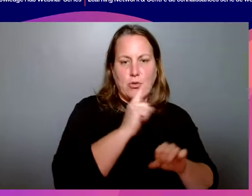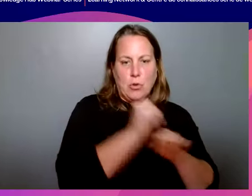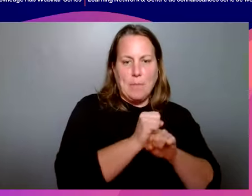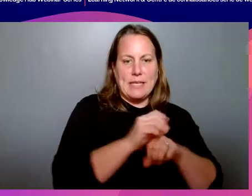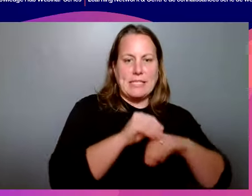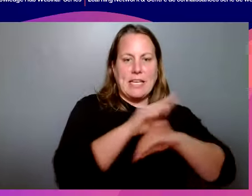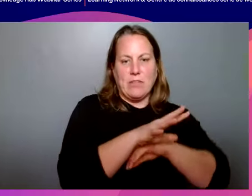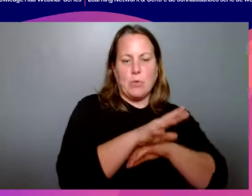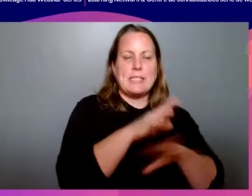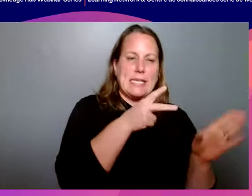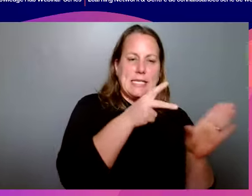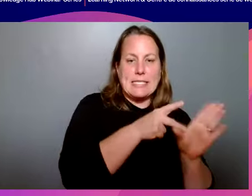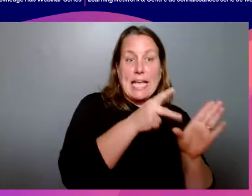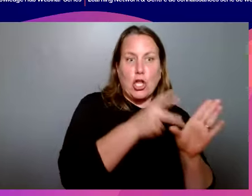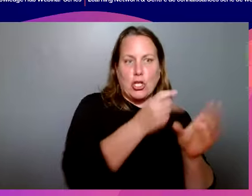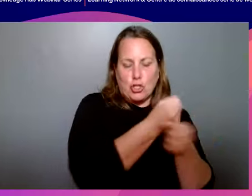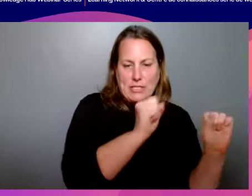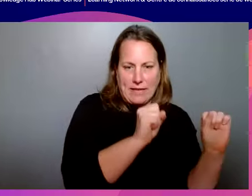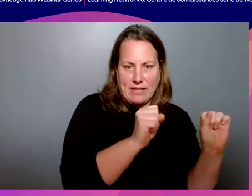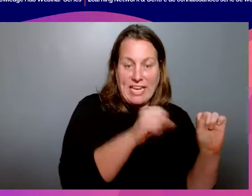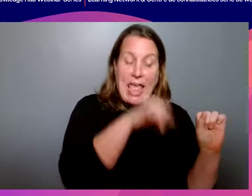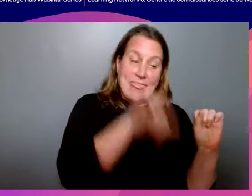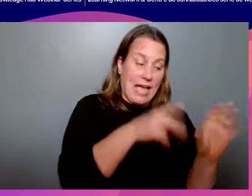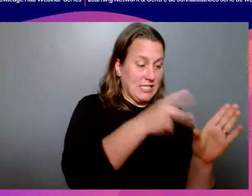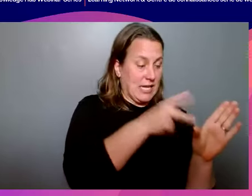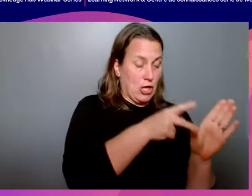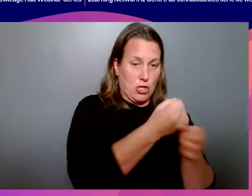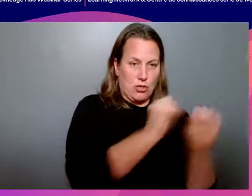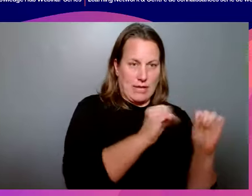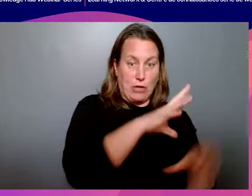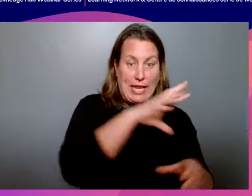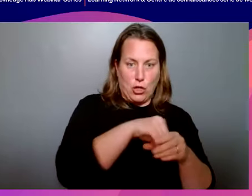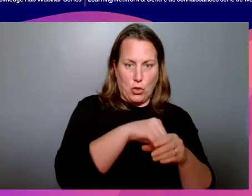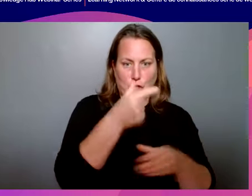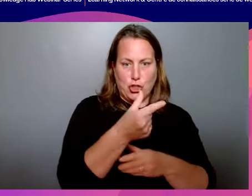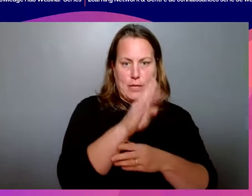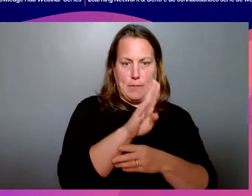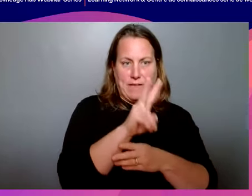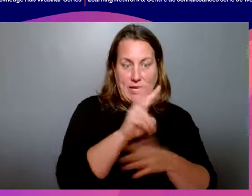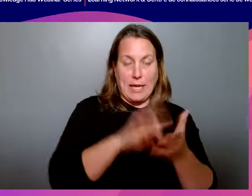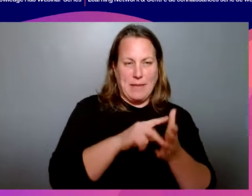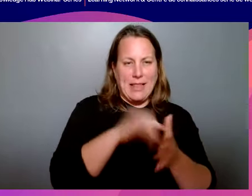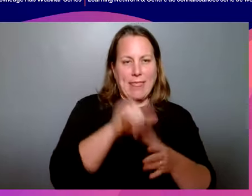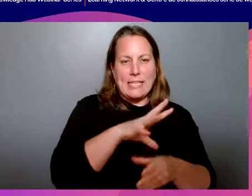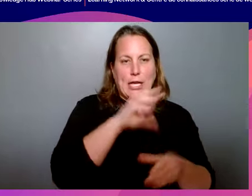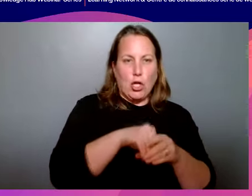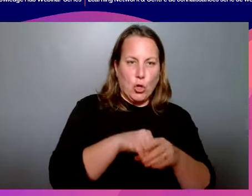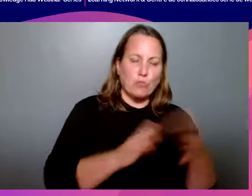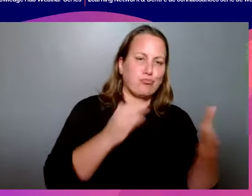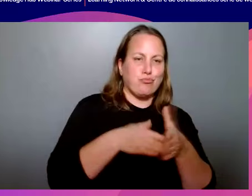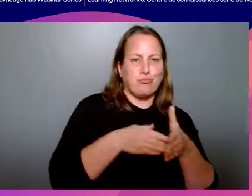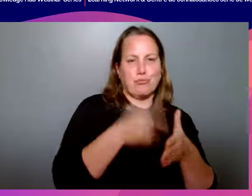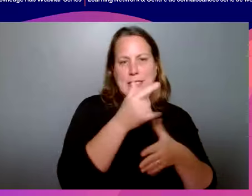psychological safety, which encompasses GBV, including homophobic and transphobic comments